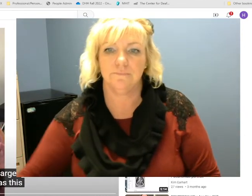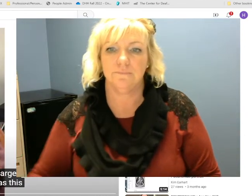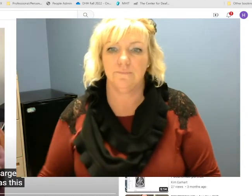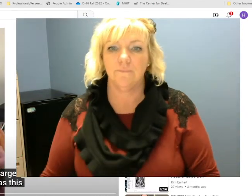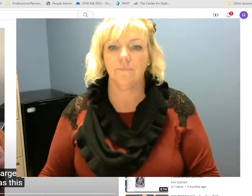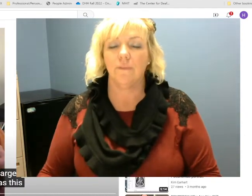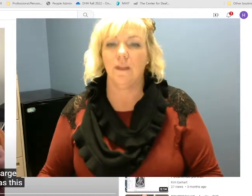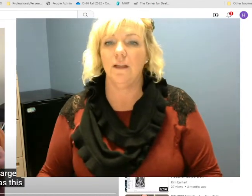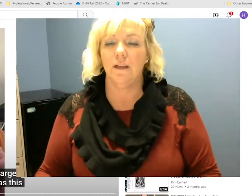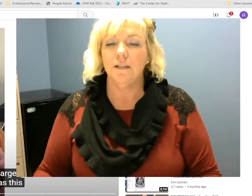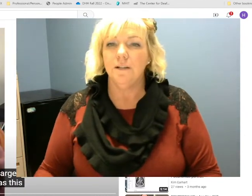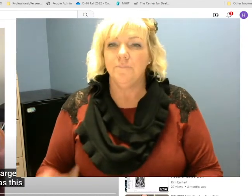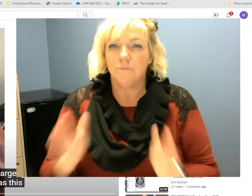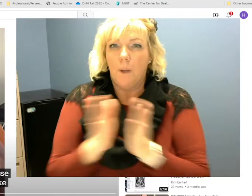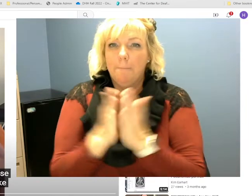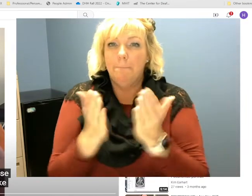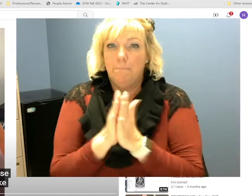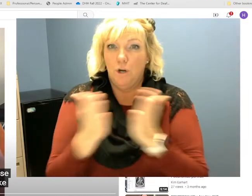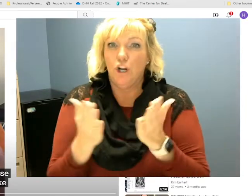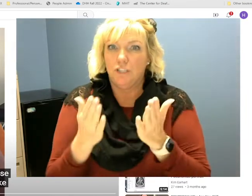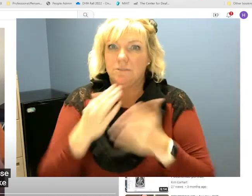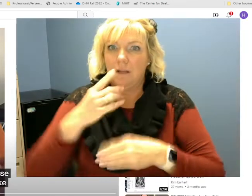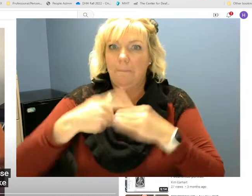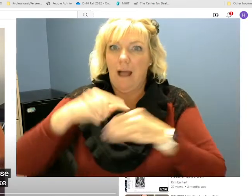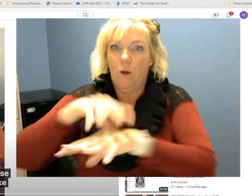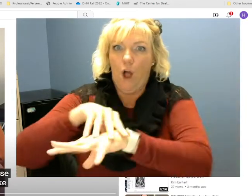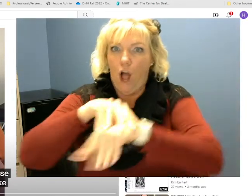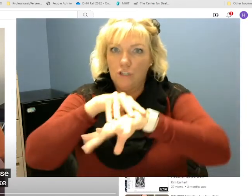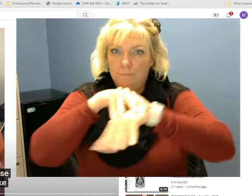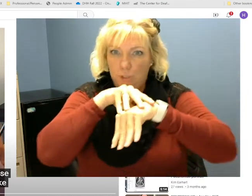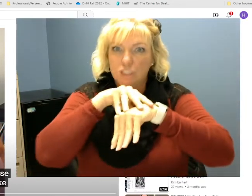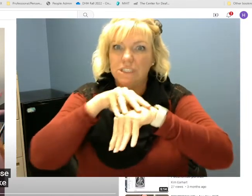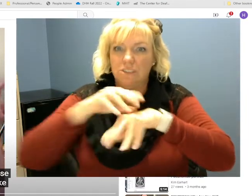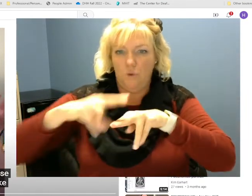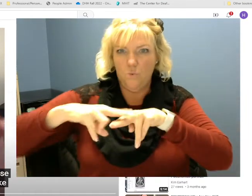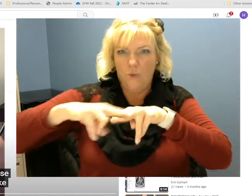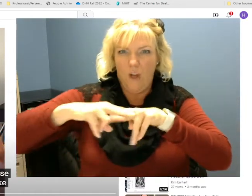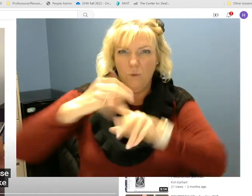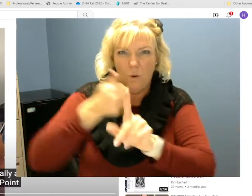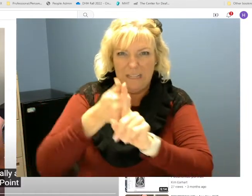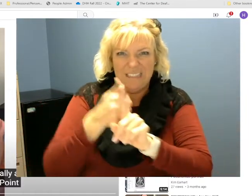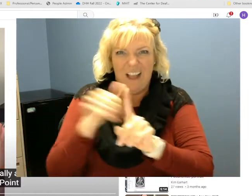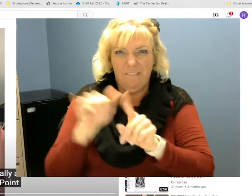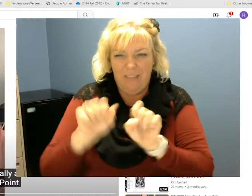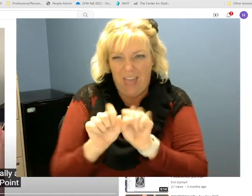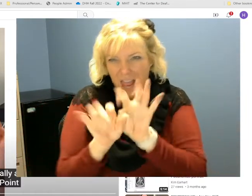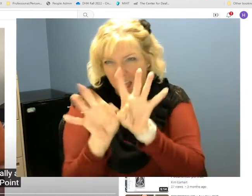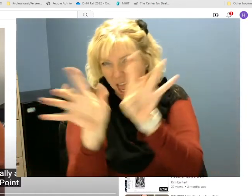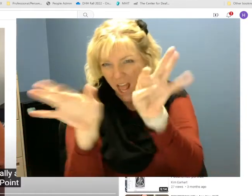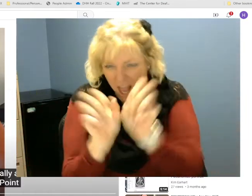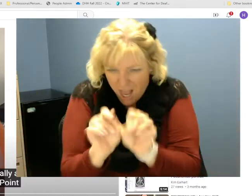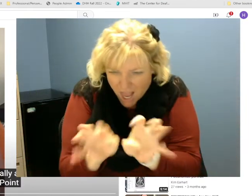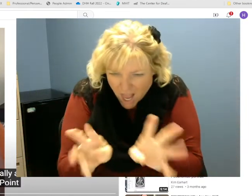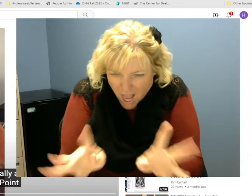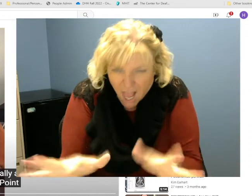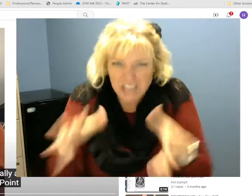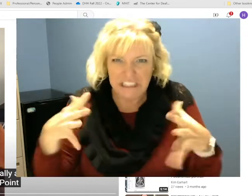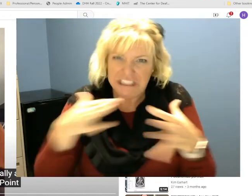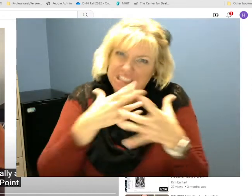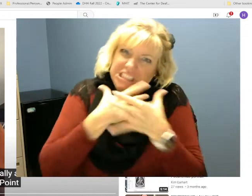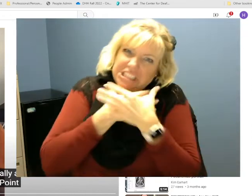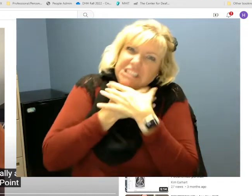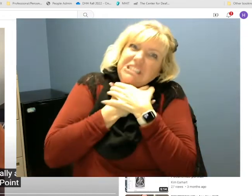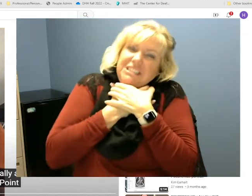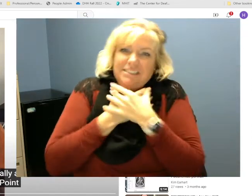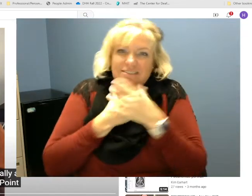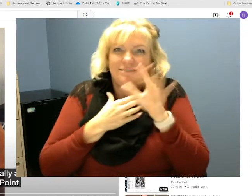larger book that looked at the railroad as this octopus is like has all these tentacles that are out and like strangling us. And there's actually a political